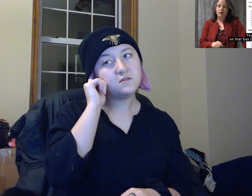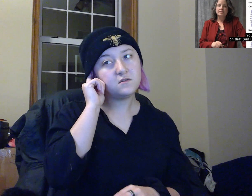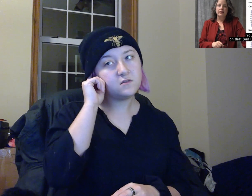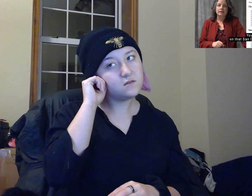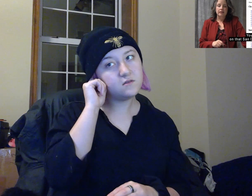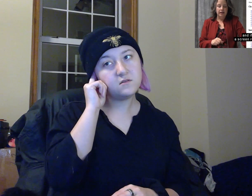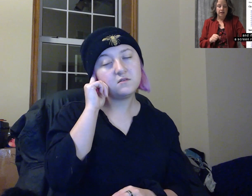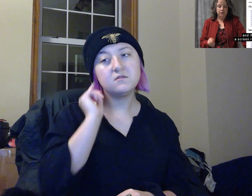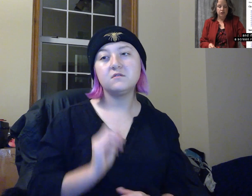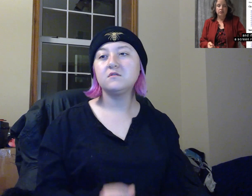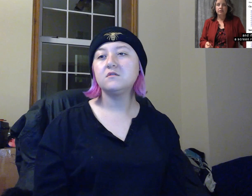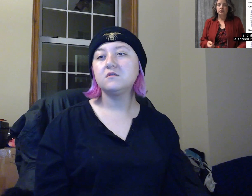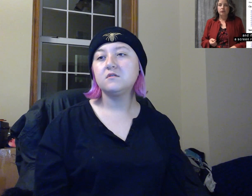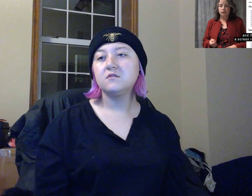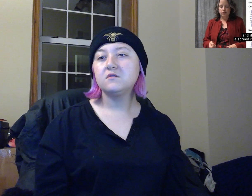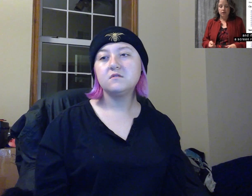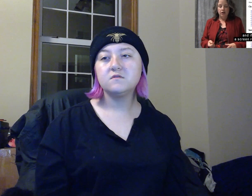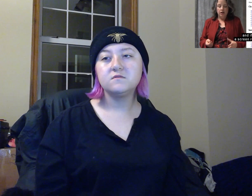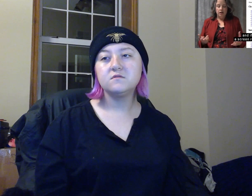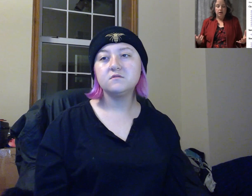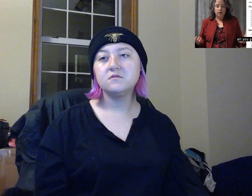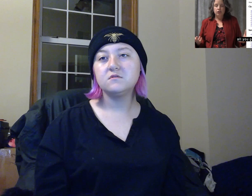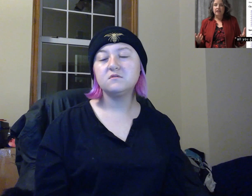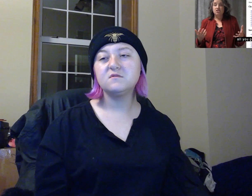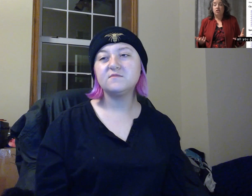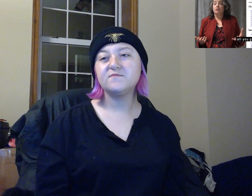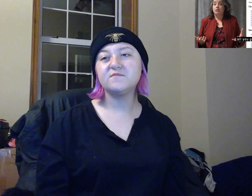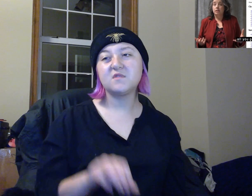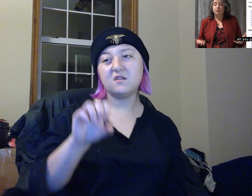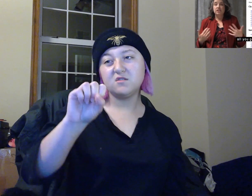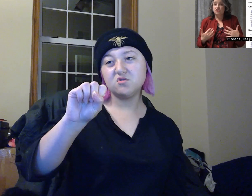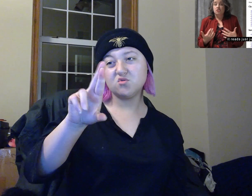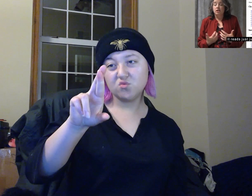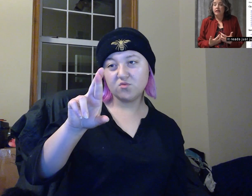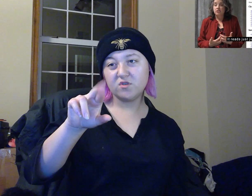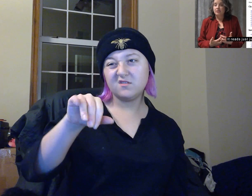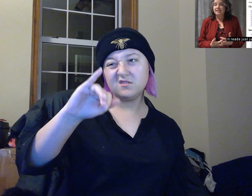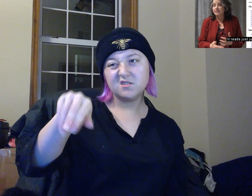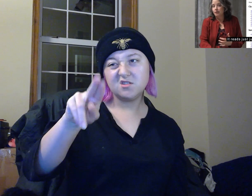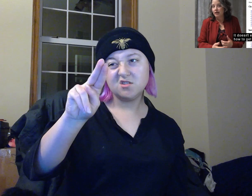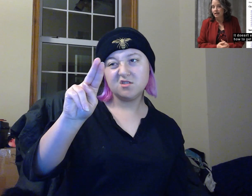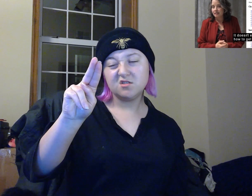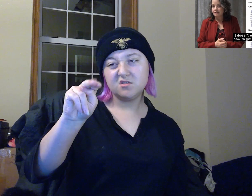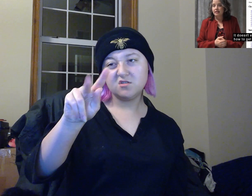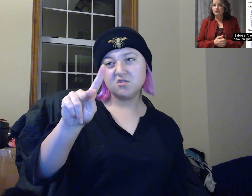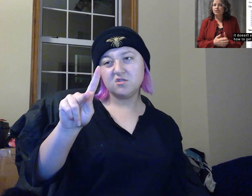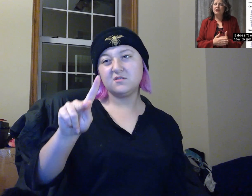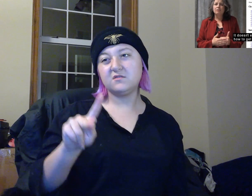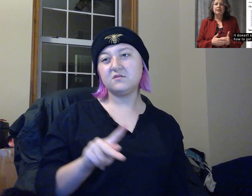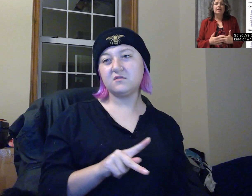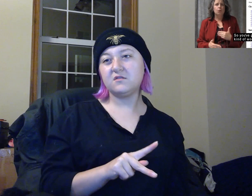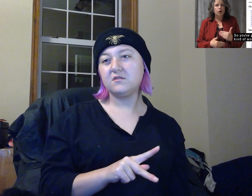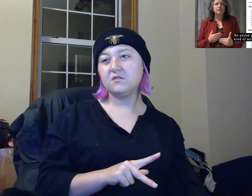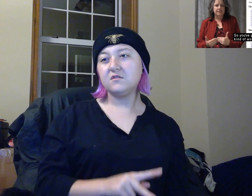Diego website, and if you're a screen reader user, all you get is junk. It reads just junk back to you. It doesn't even tell you how to get to this site. So you've got